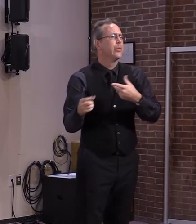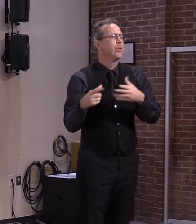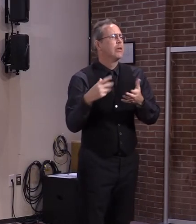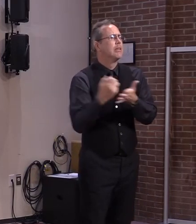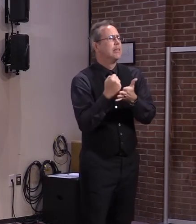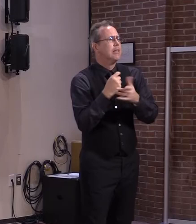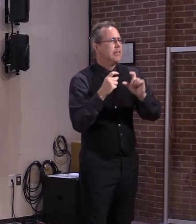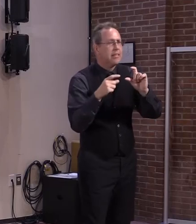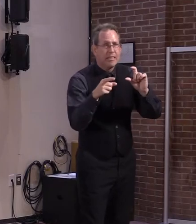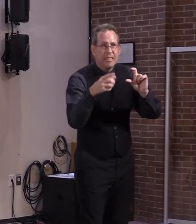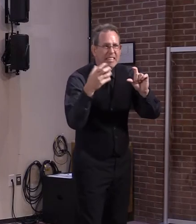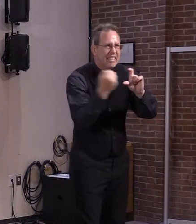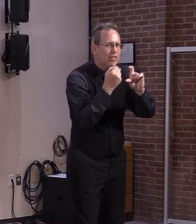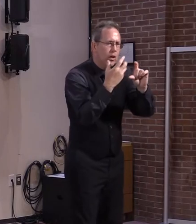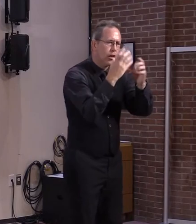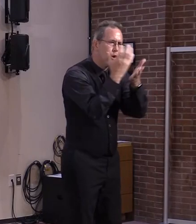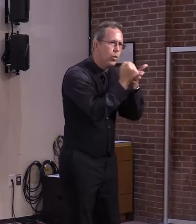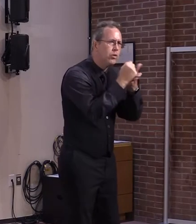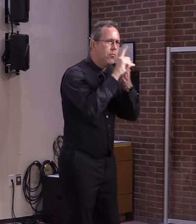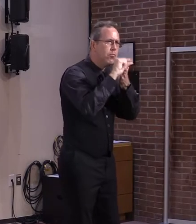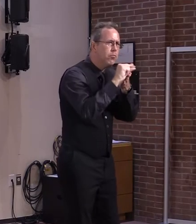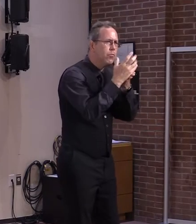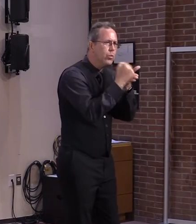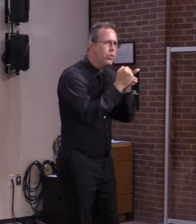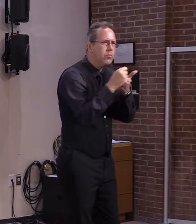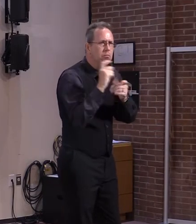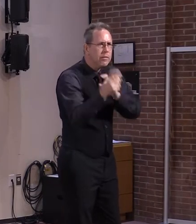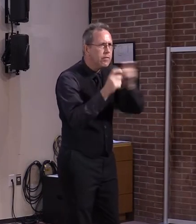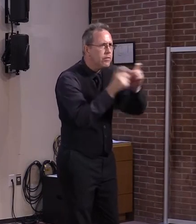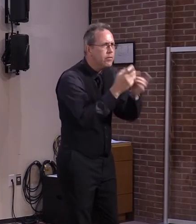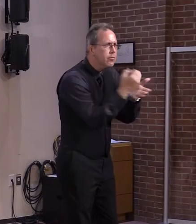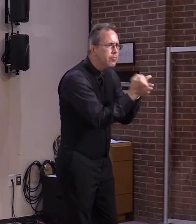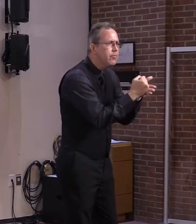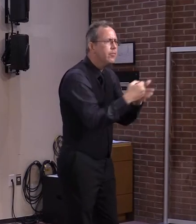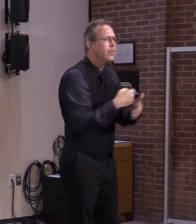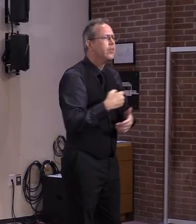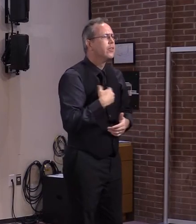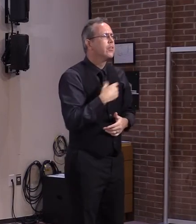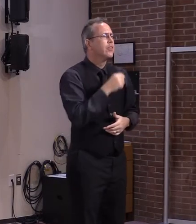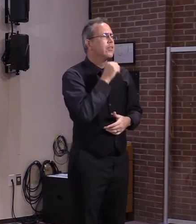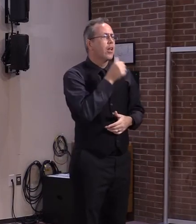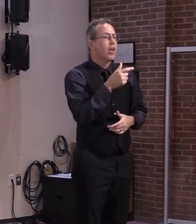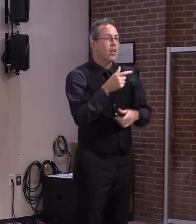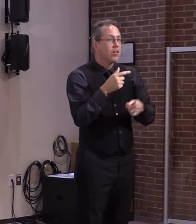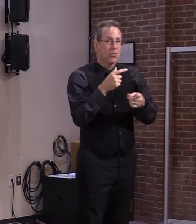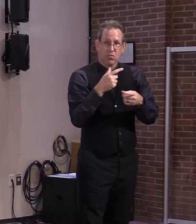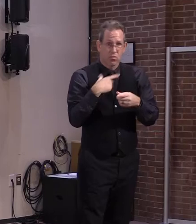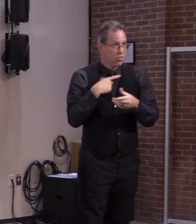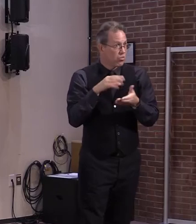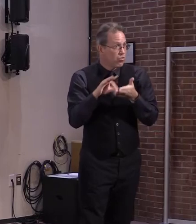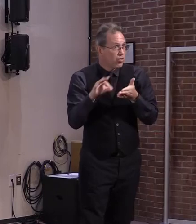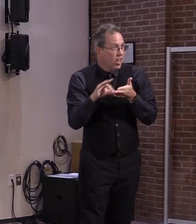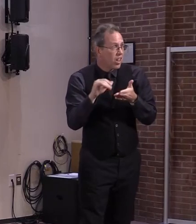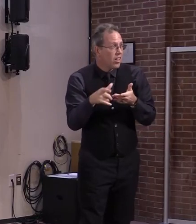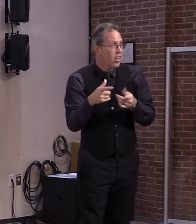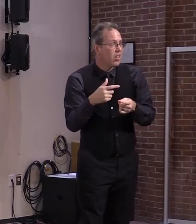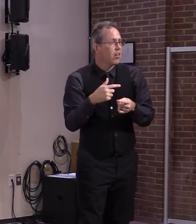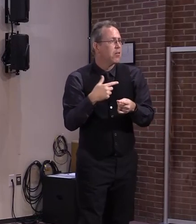anymore. But maybe, Dr. Levine says we may track it, so I'll I'll turn it over to him to give